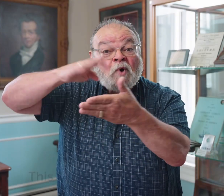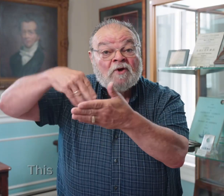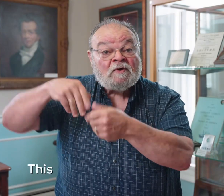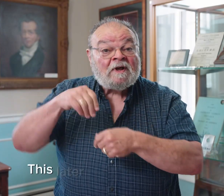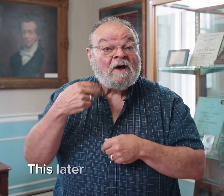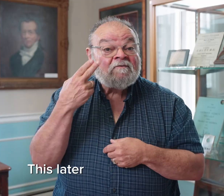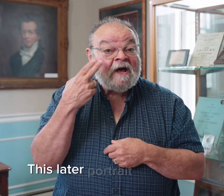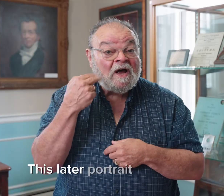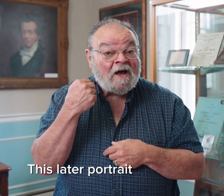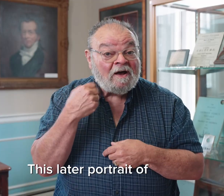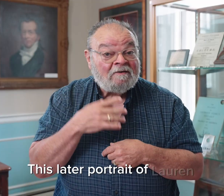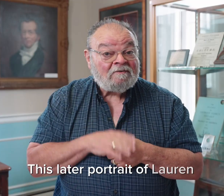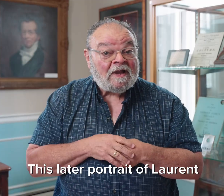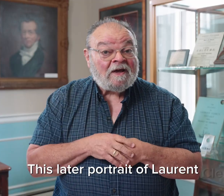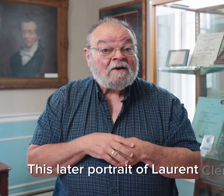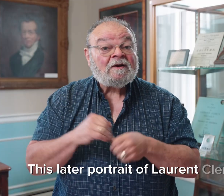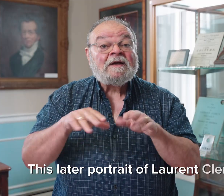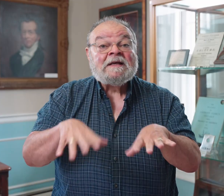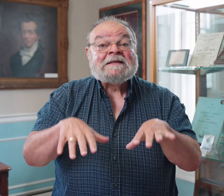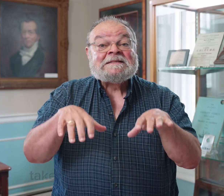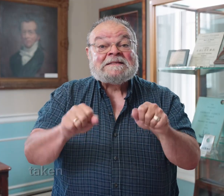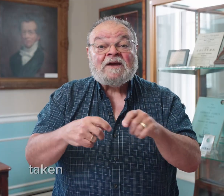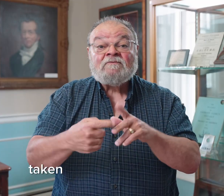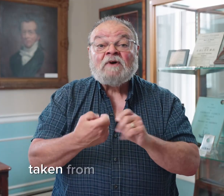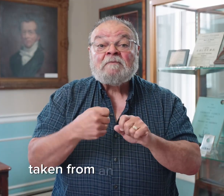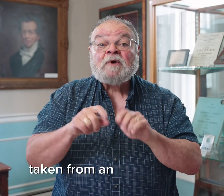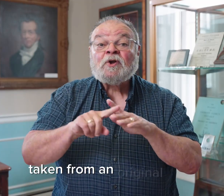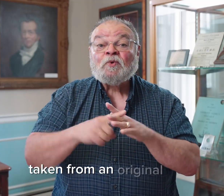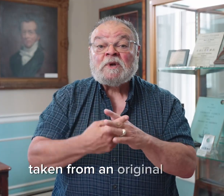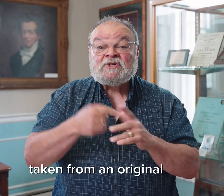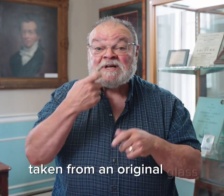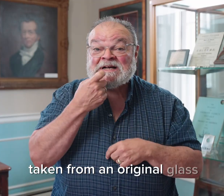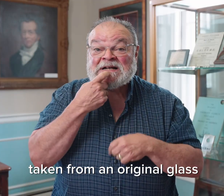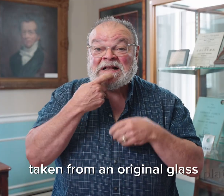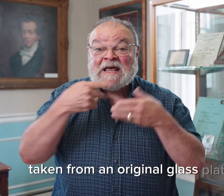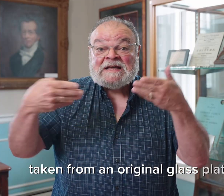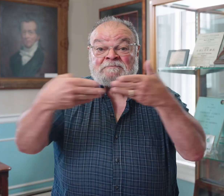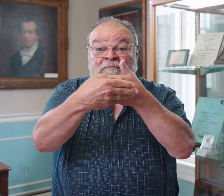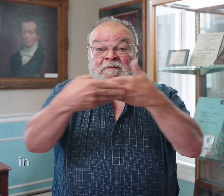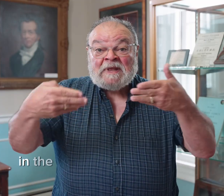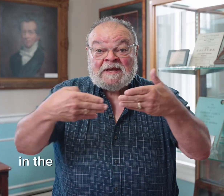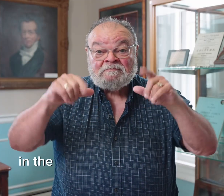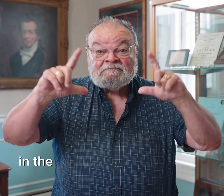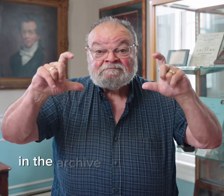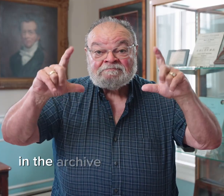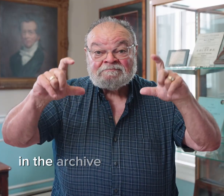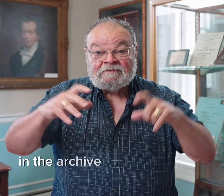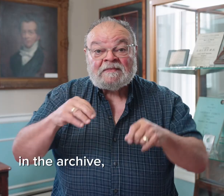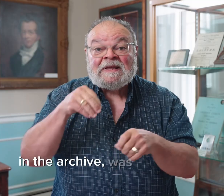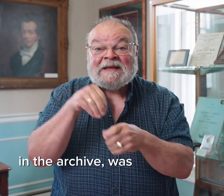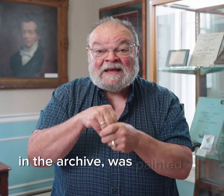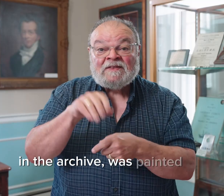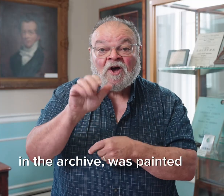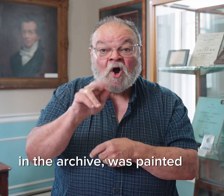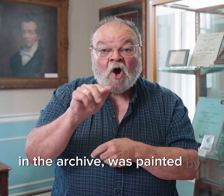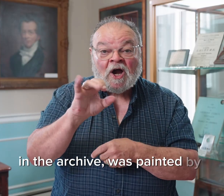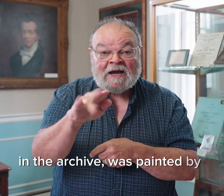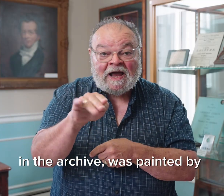This later portrait of Laurent Clerc, taken from an original glass plate in the archive, was painted by